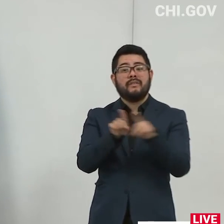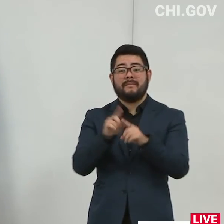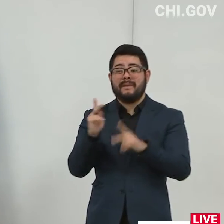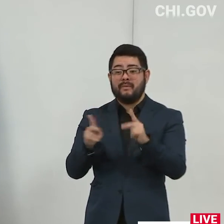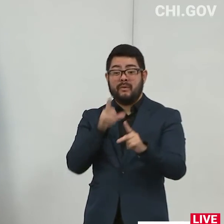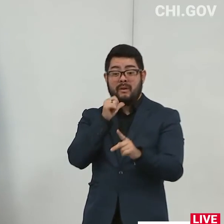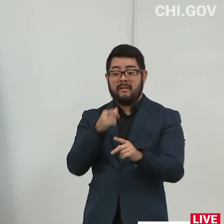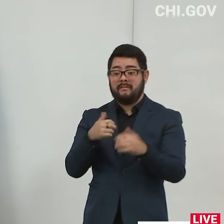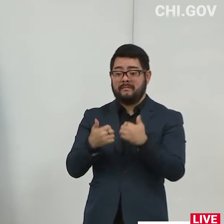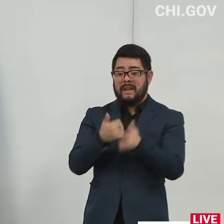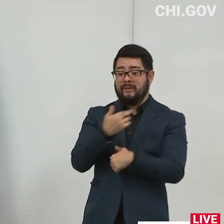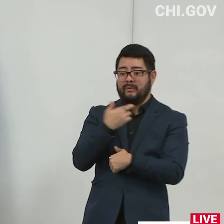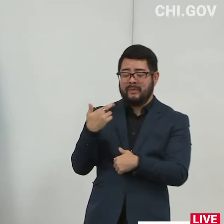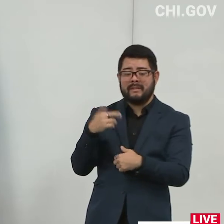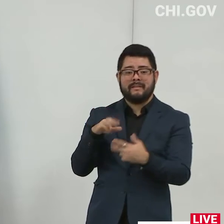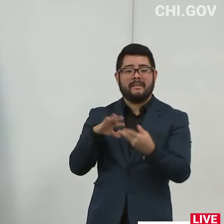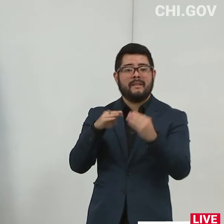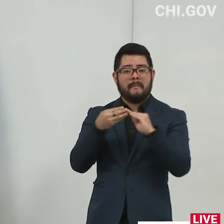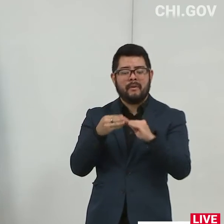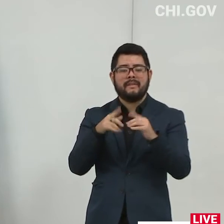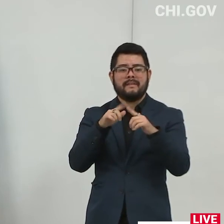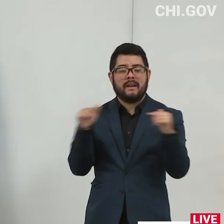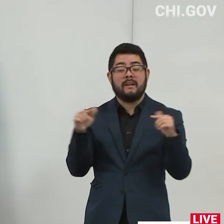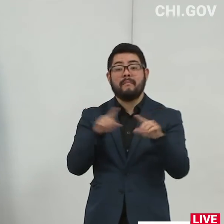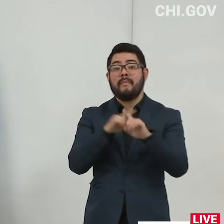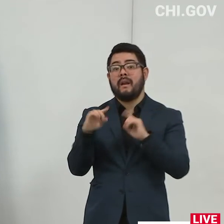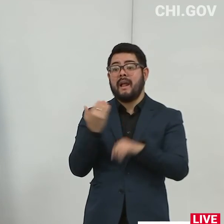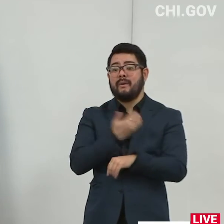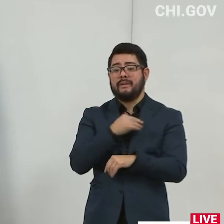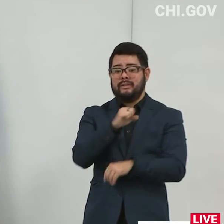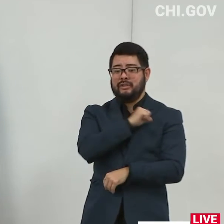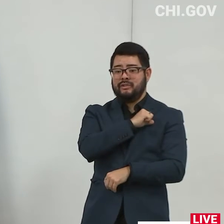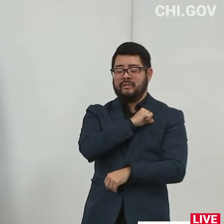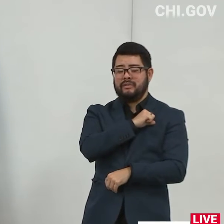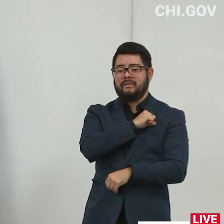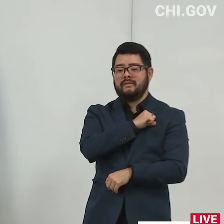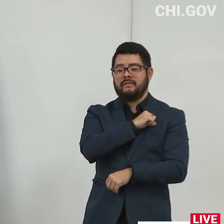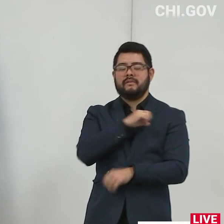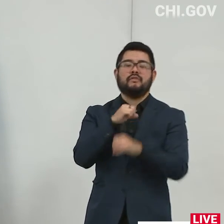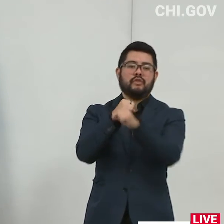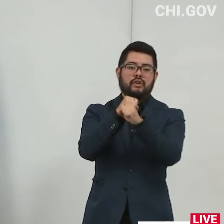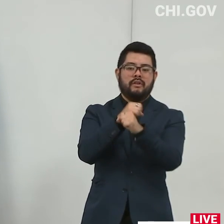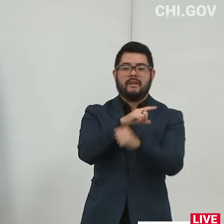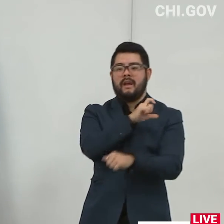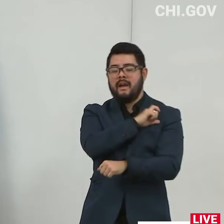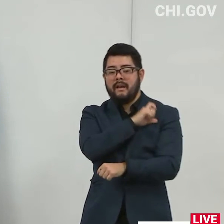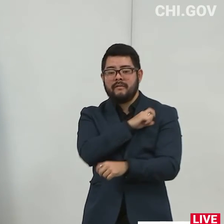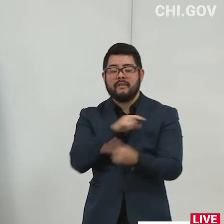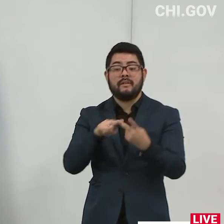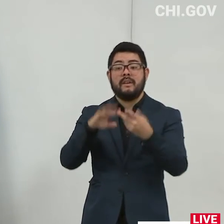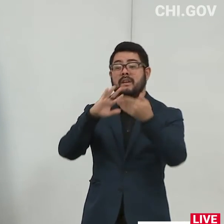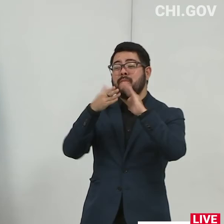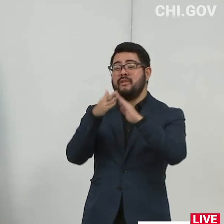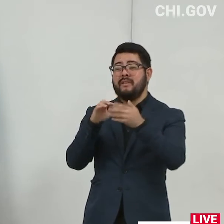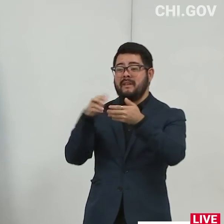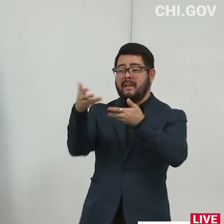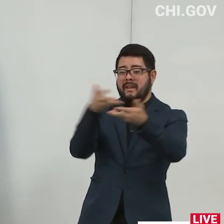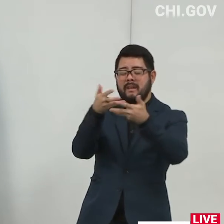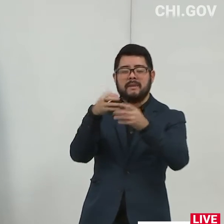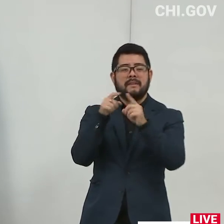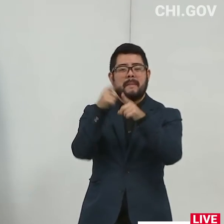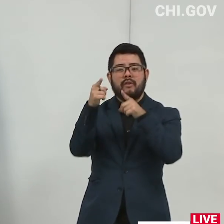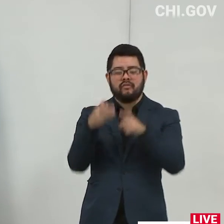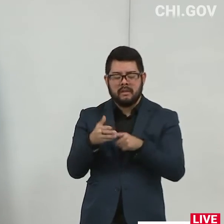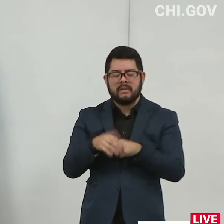been utilizing a lot of our staff here, security officers, FACE, Family and Community Engagement specialists. We've reached